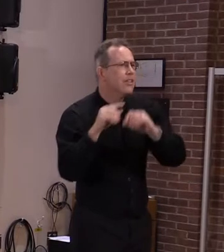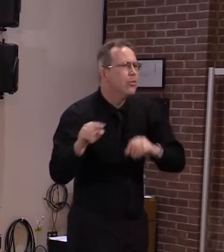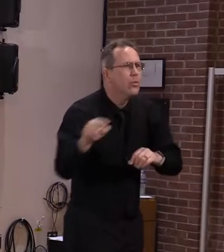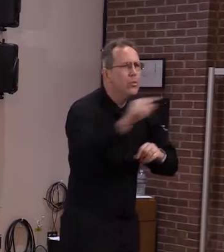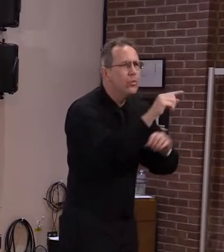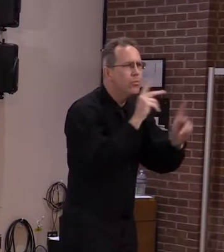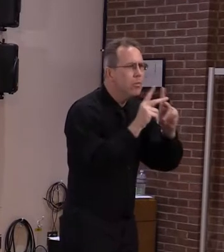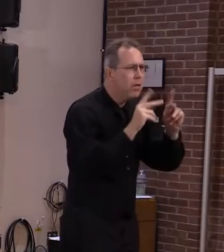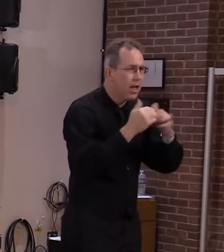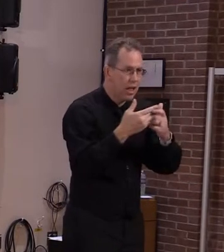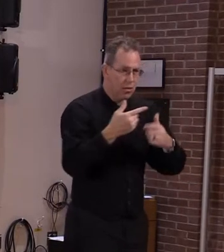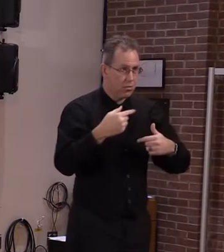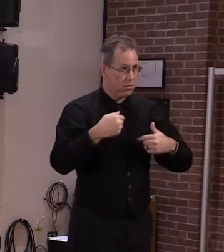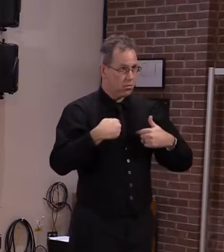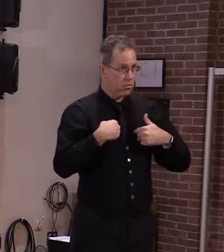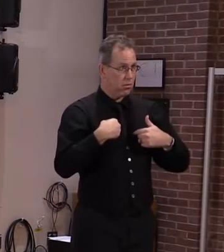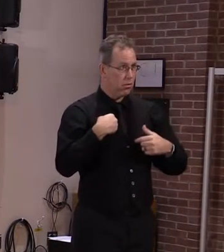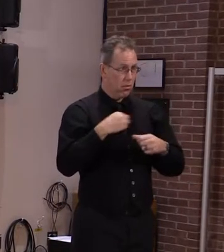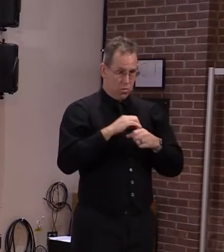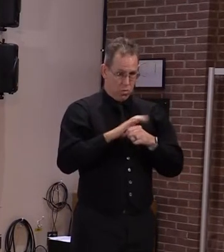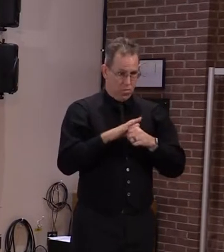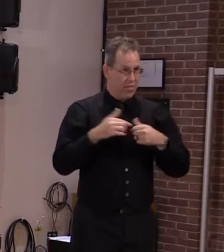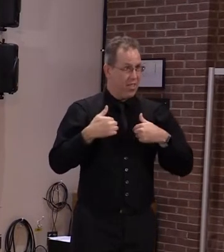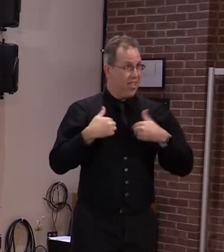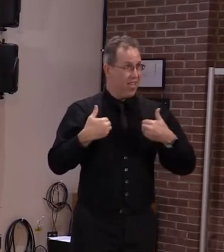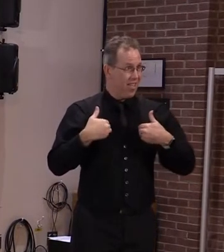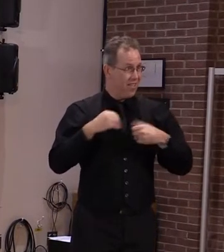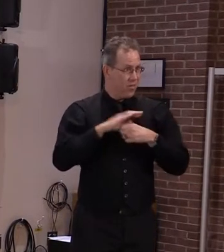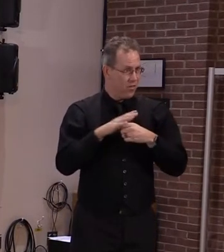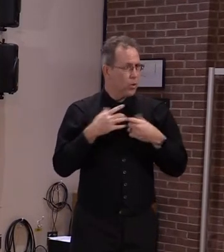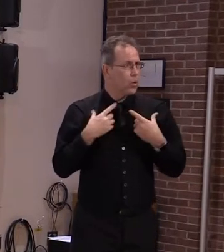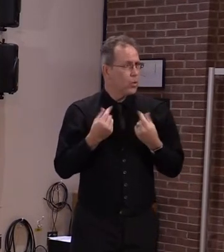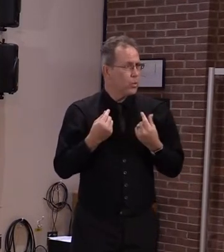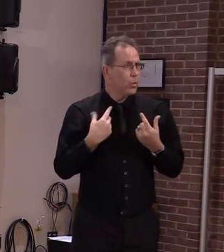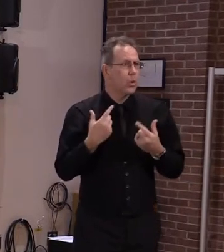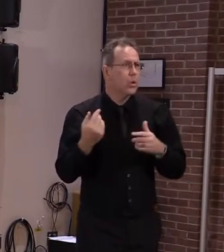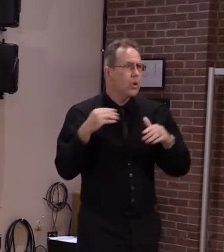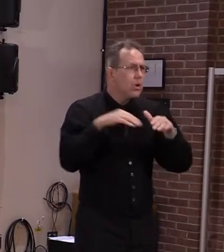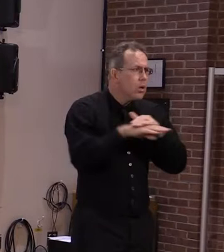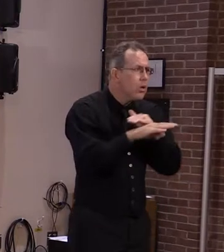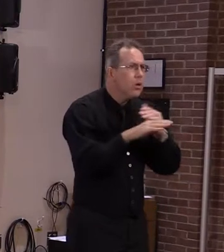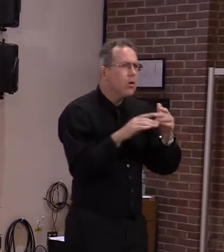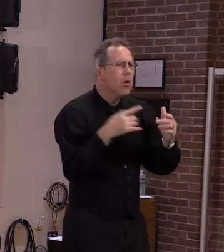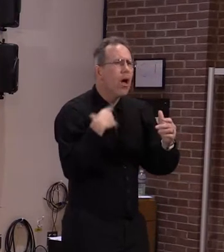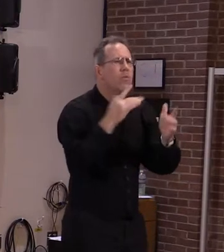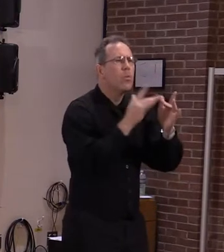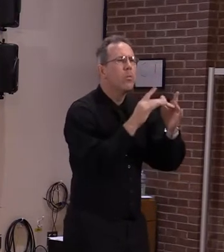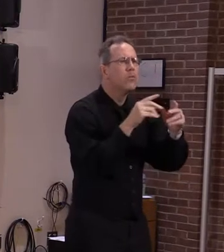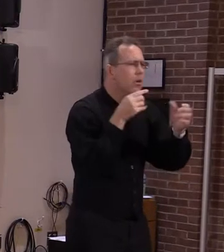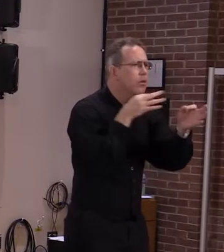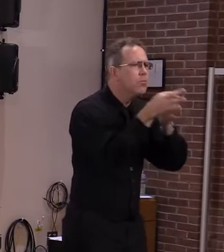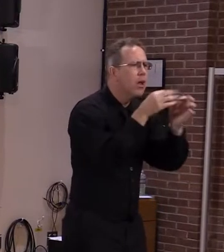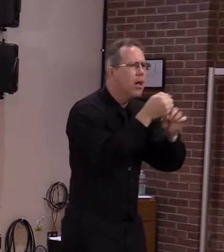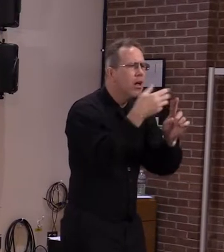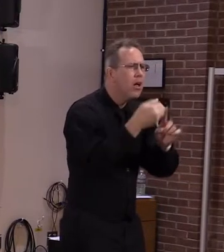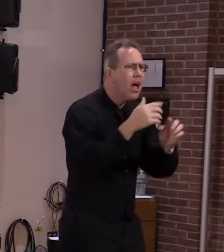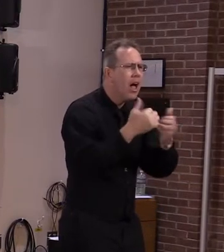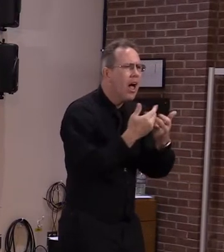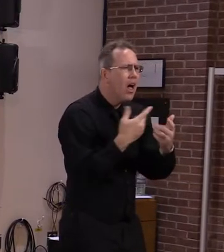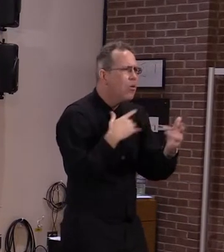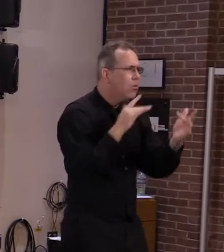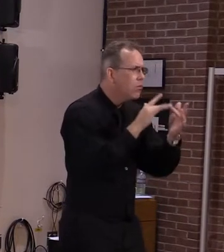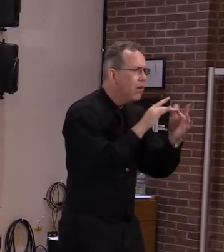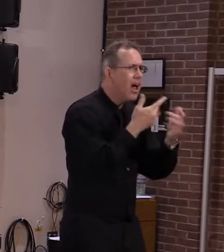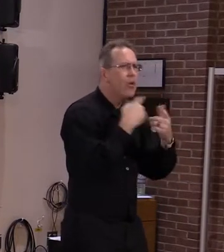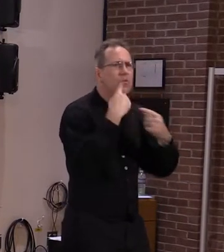test. We began doing this on the Health Department's website several months ago, and now we're asking people to reach out immediately to their